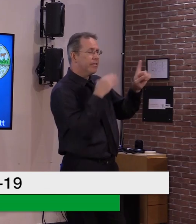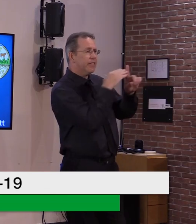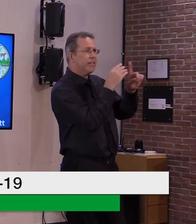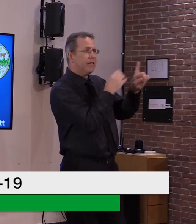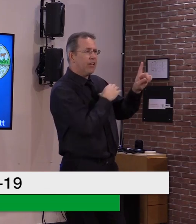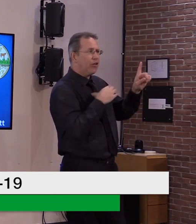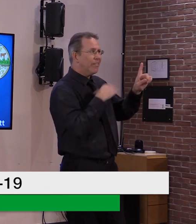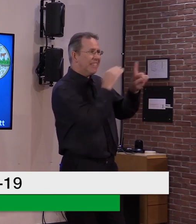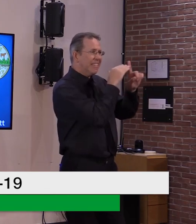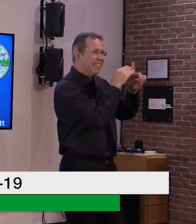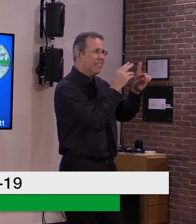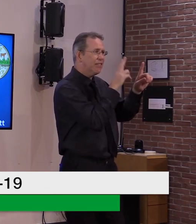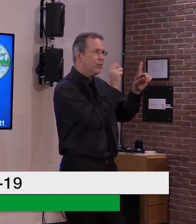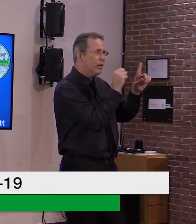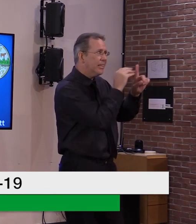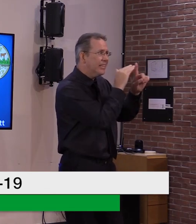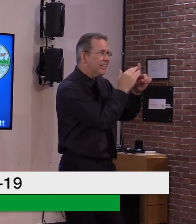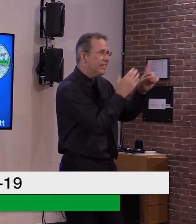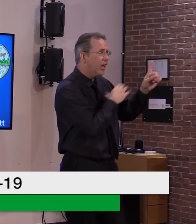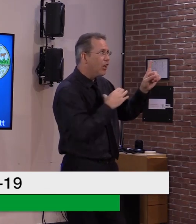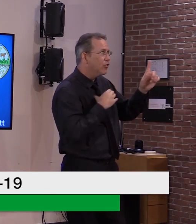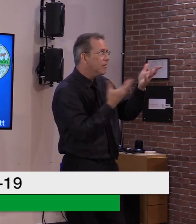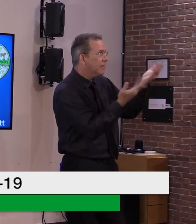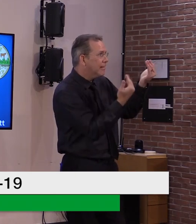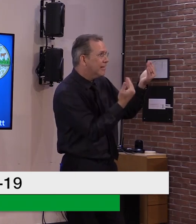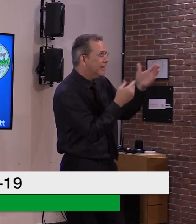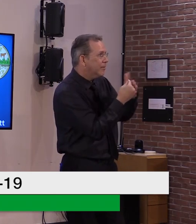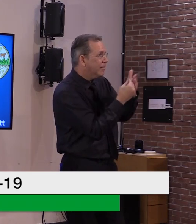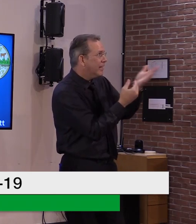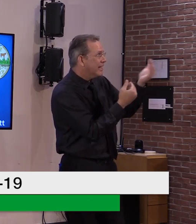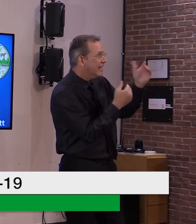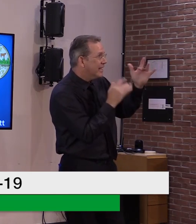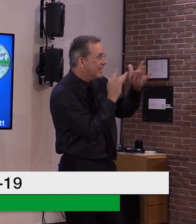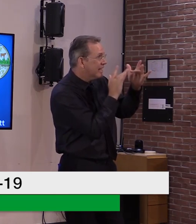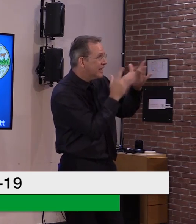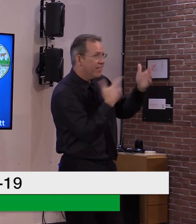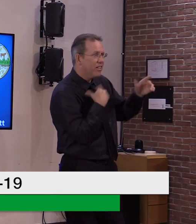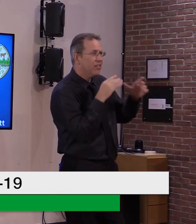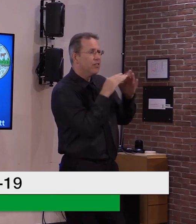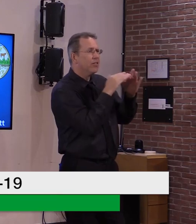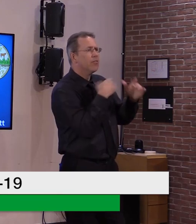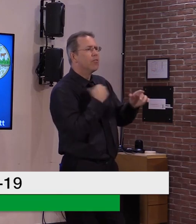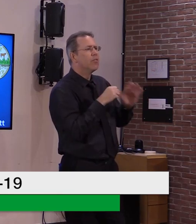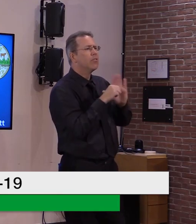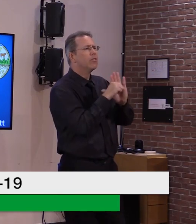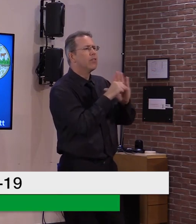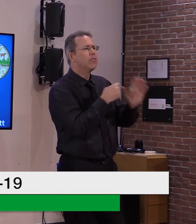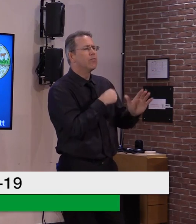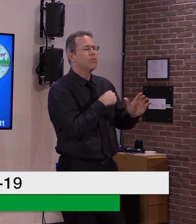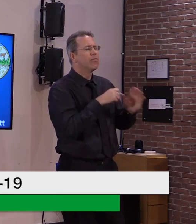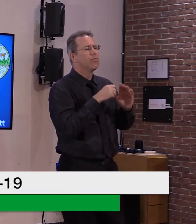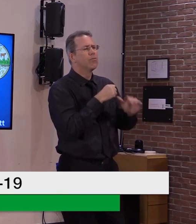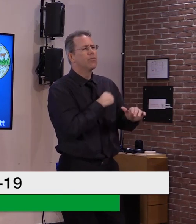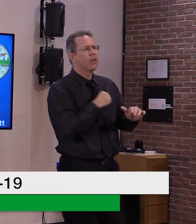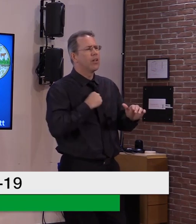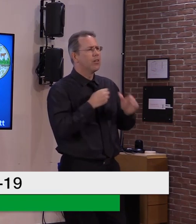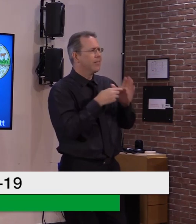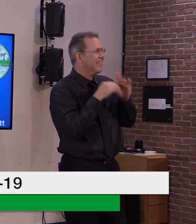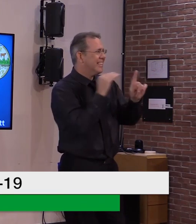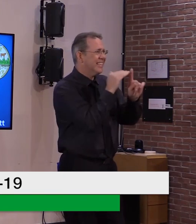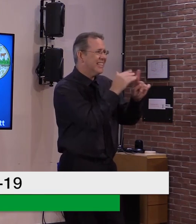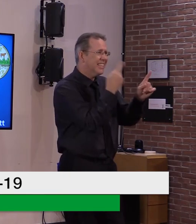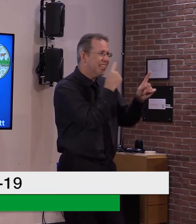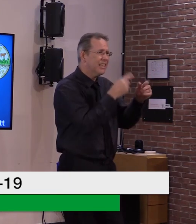that outreach because as you stated this would have a detrimental effect on many who still need